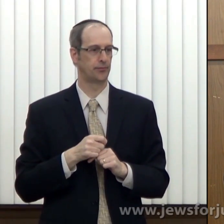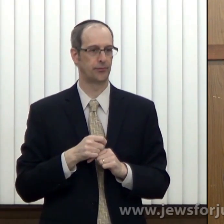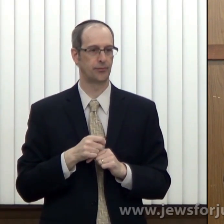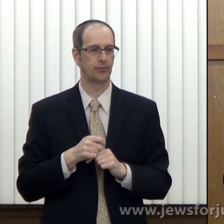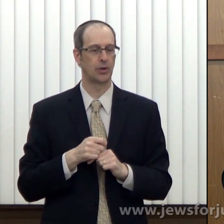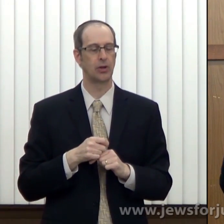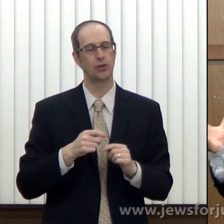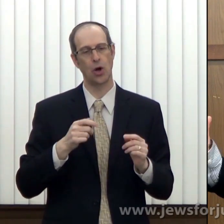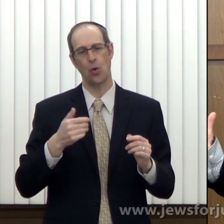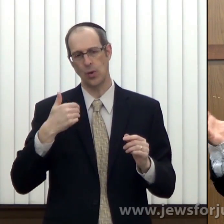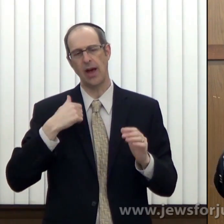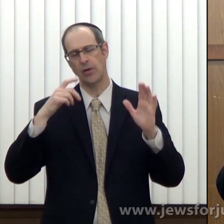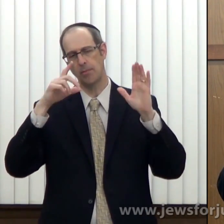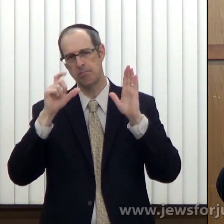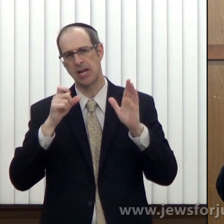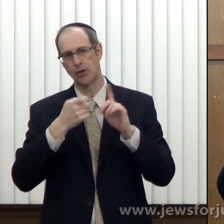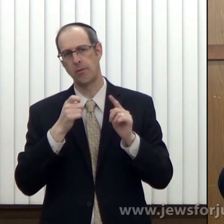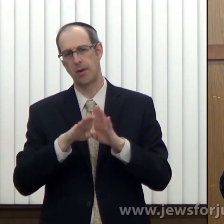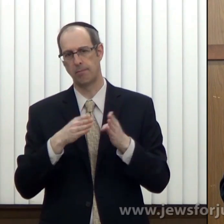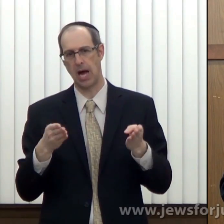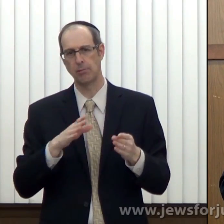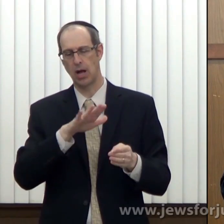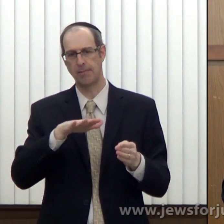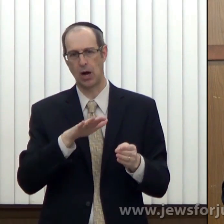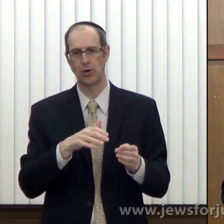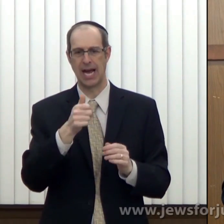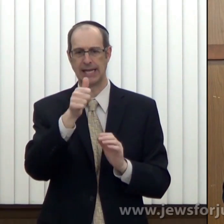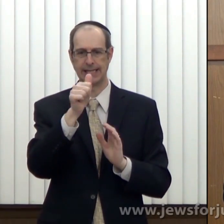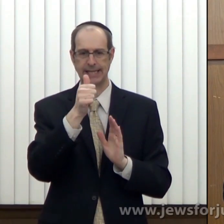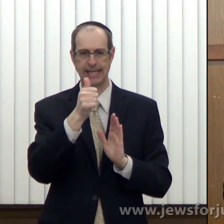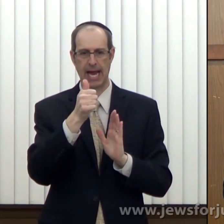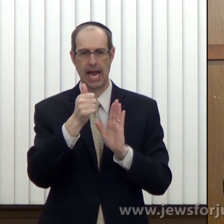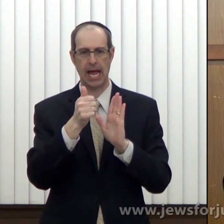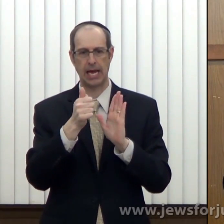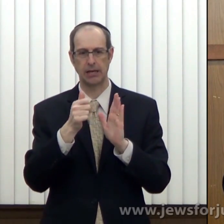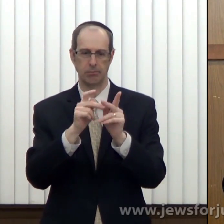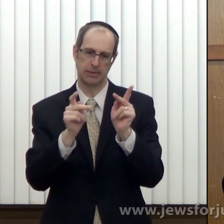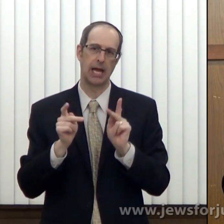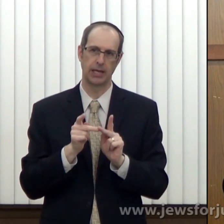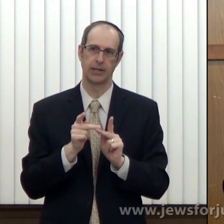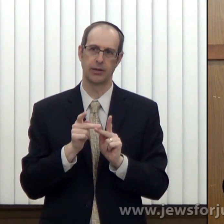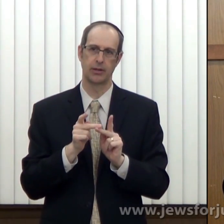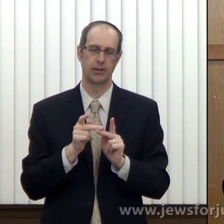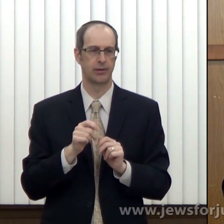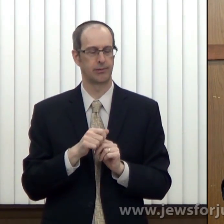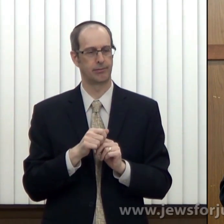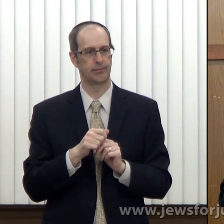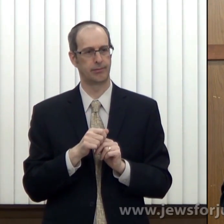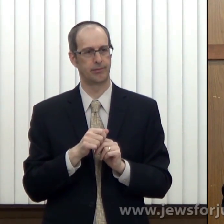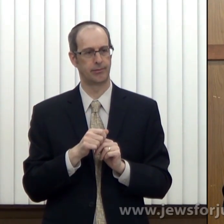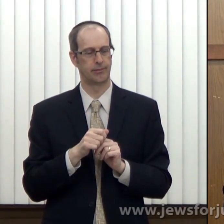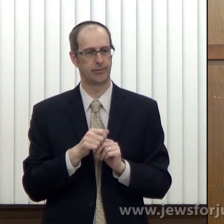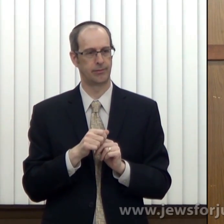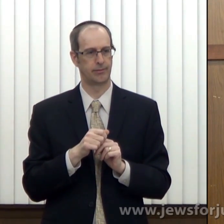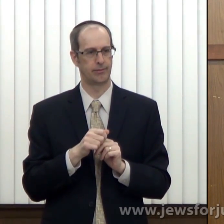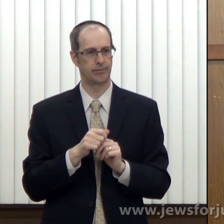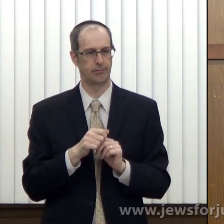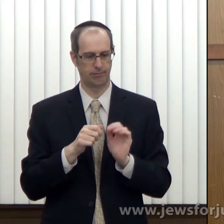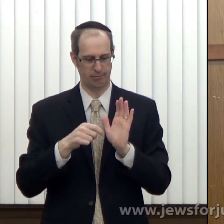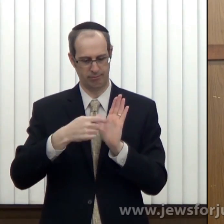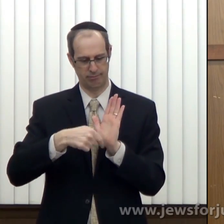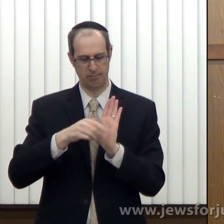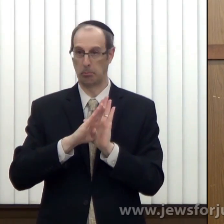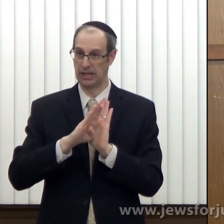in the Bible of approximately 10 passages, about 10 passages